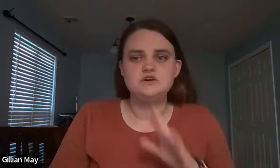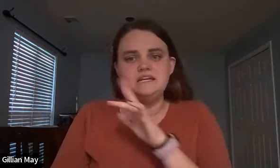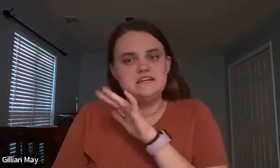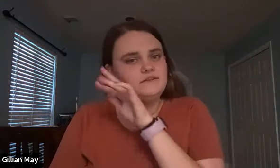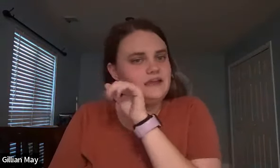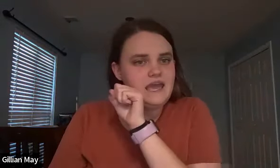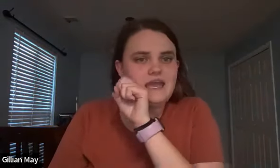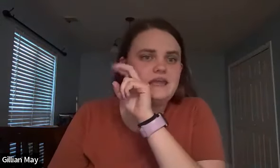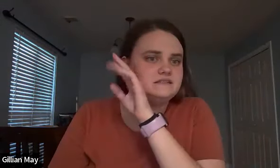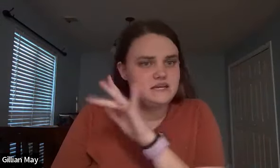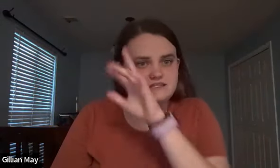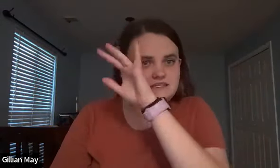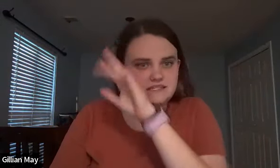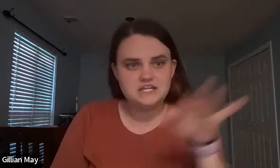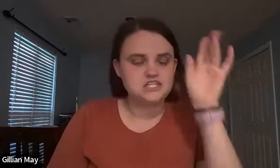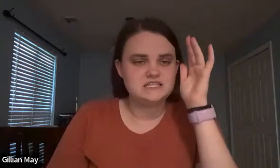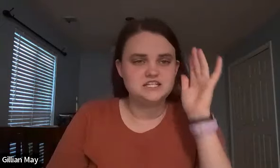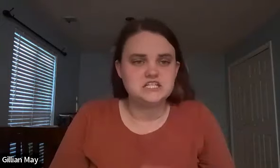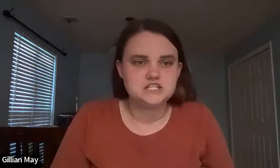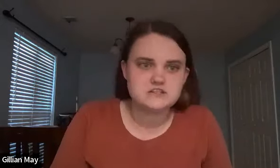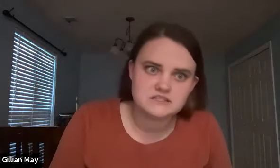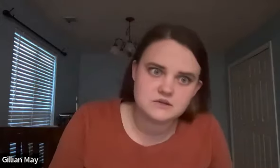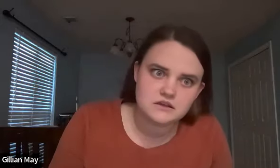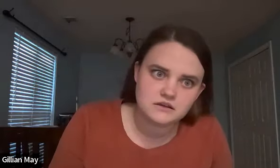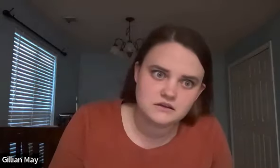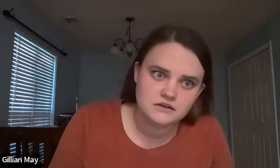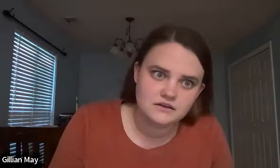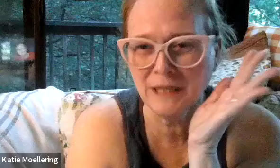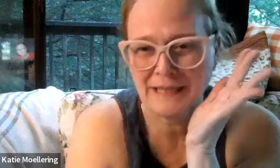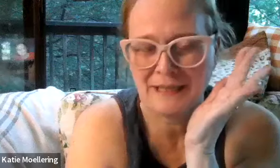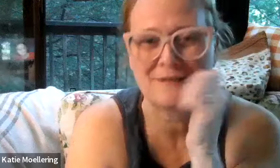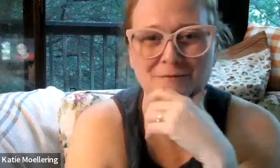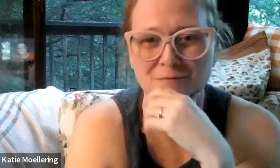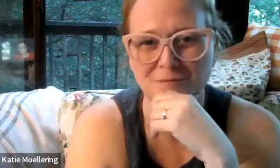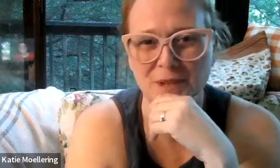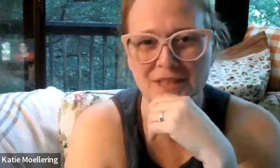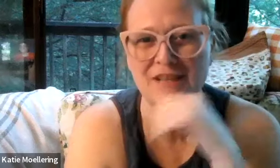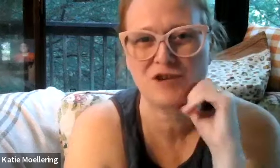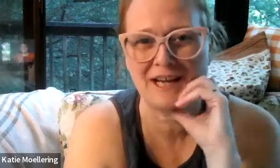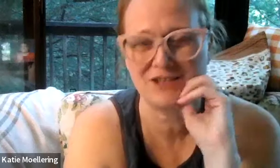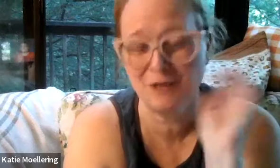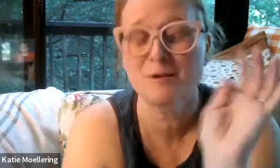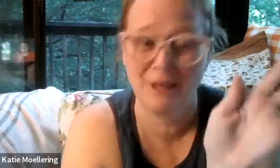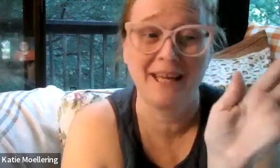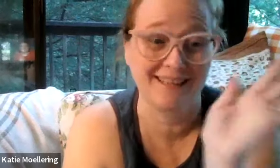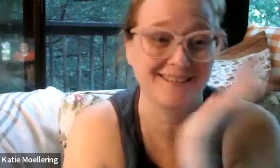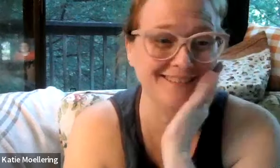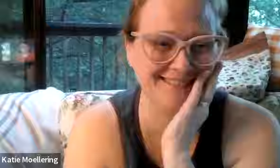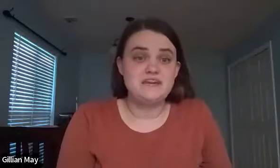many different like A's and S's and H's. And she just looked at me It was like Wilhelmina with an extra H. It was yeah, big. it was big.